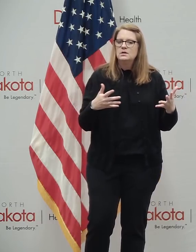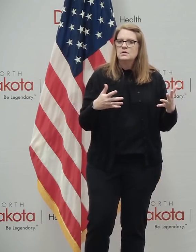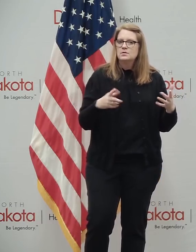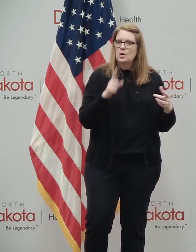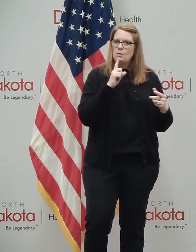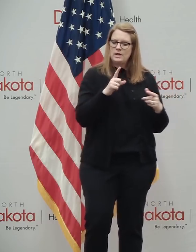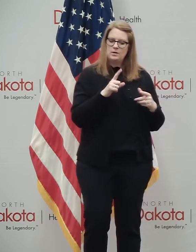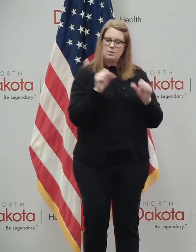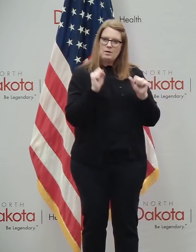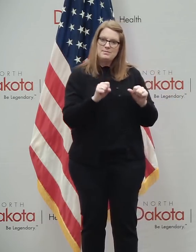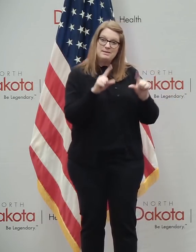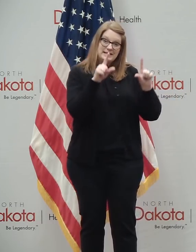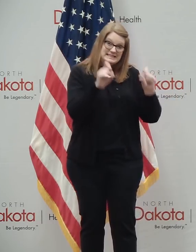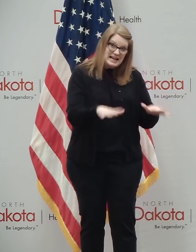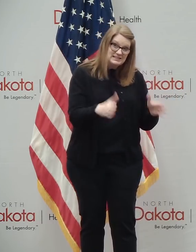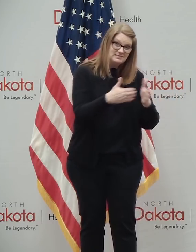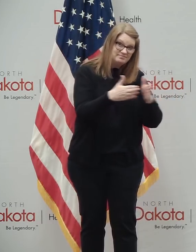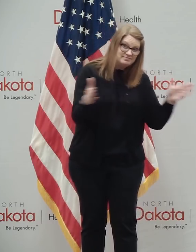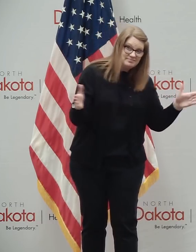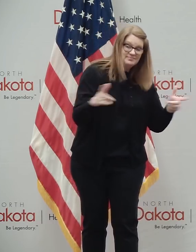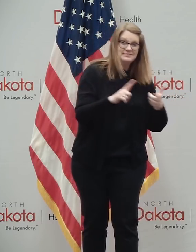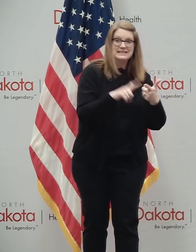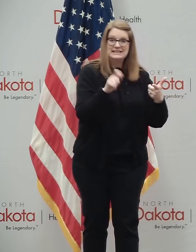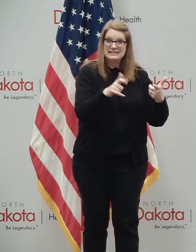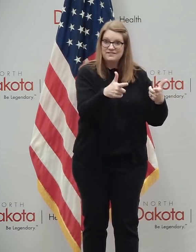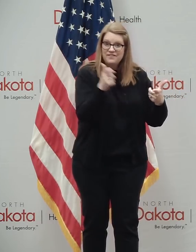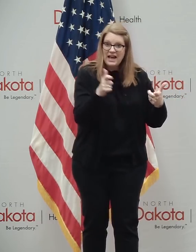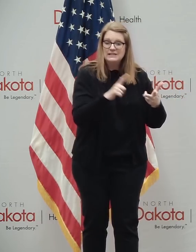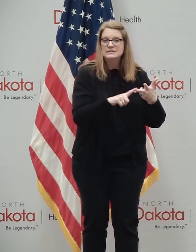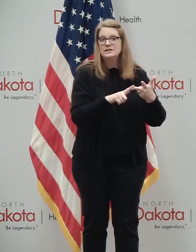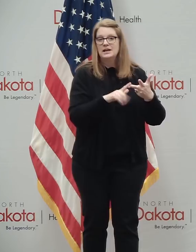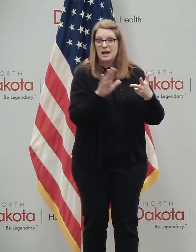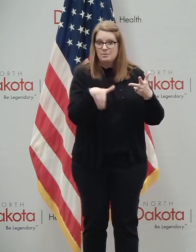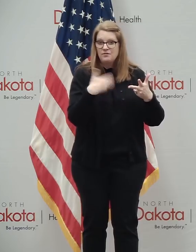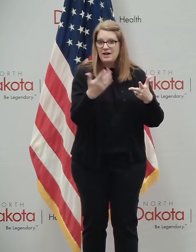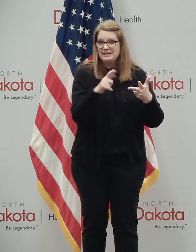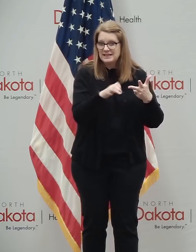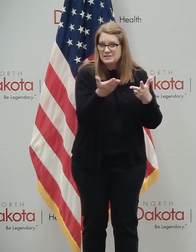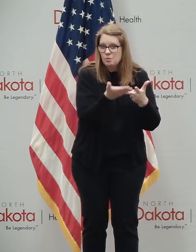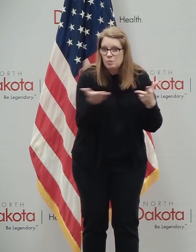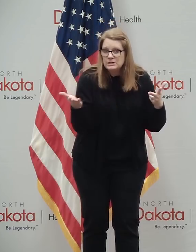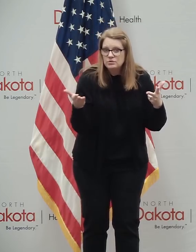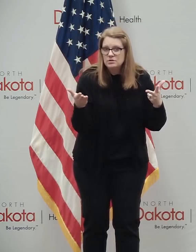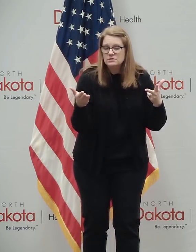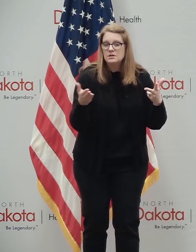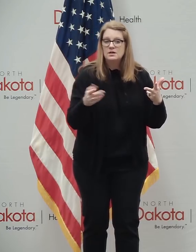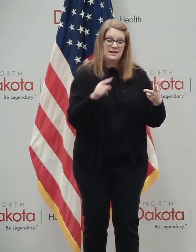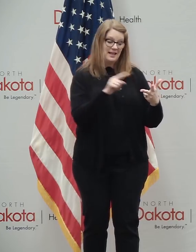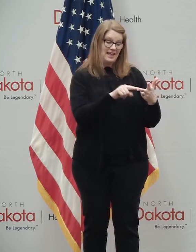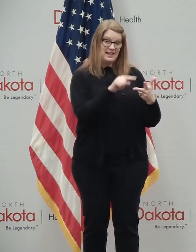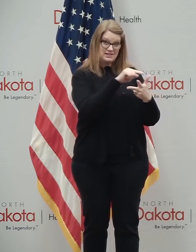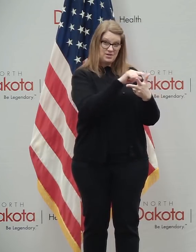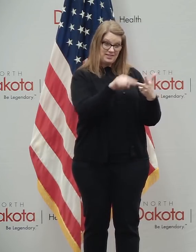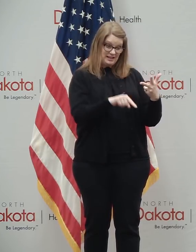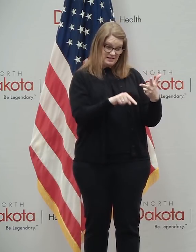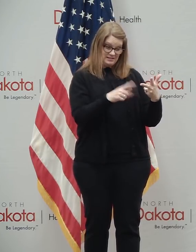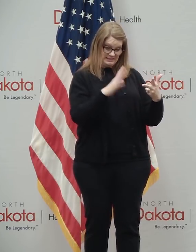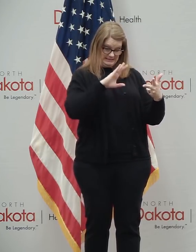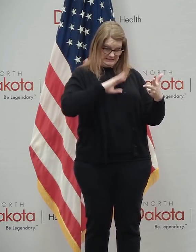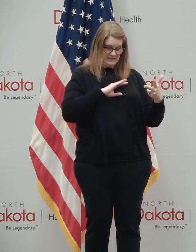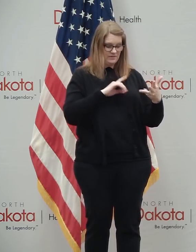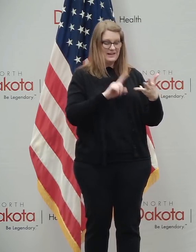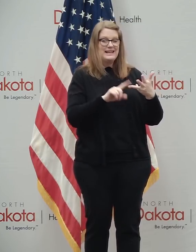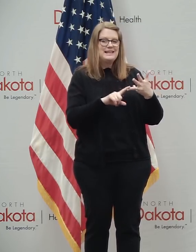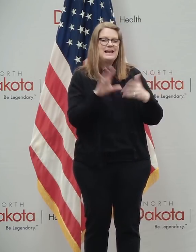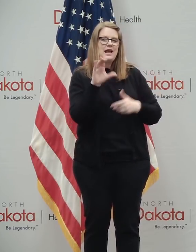able to test and test broadly and test rapidly and deploy testing resources. Then we want to follow up that with contact tracing of those